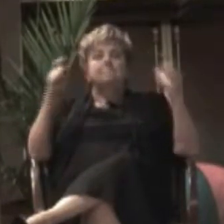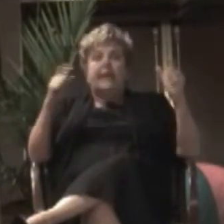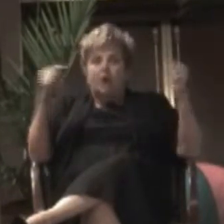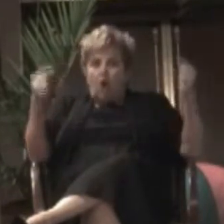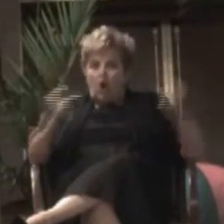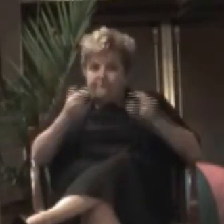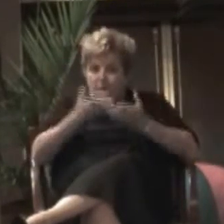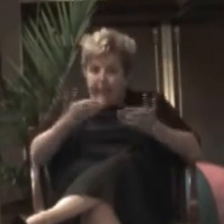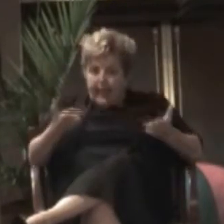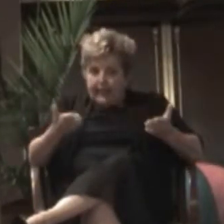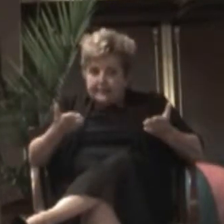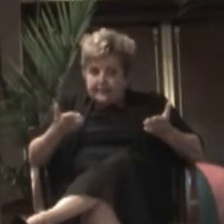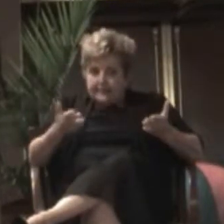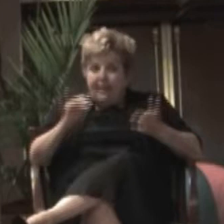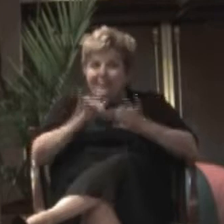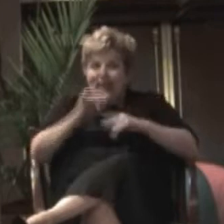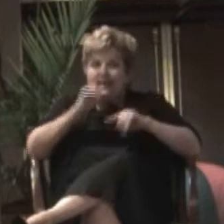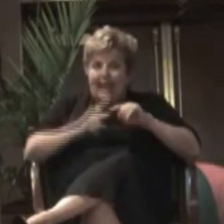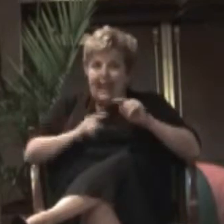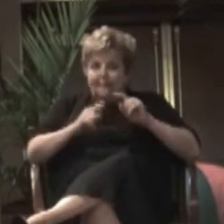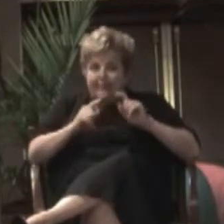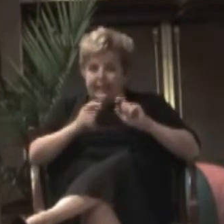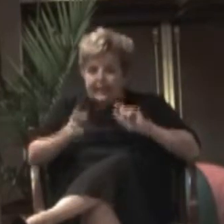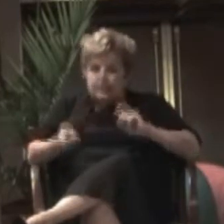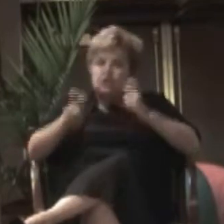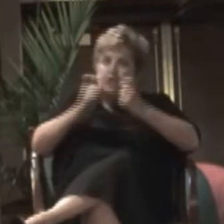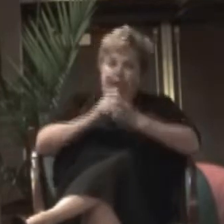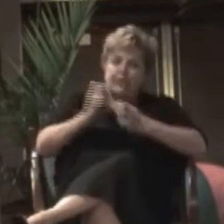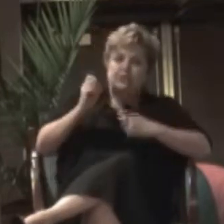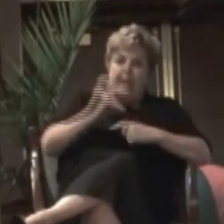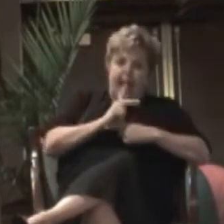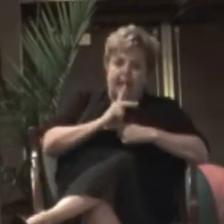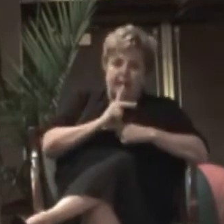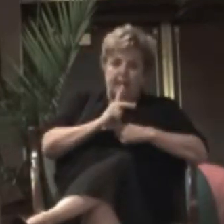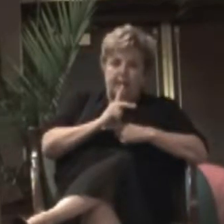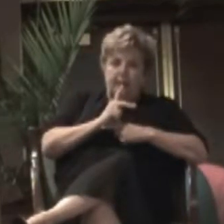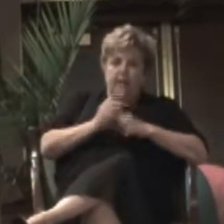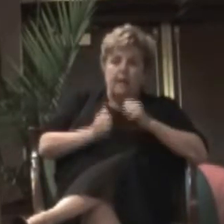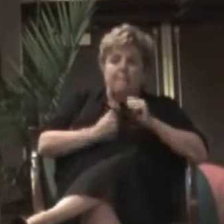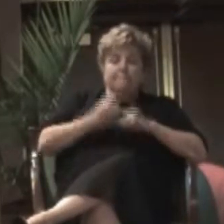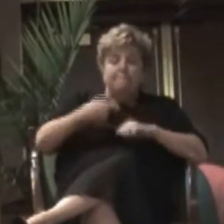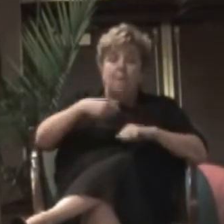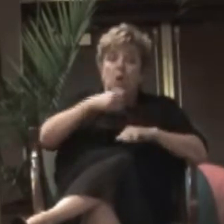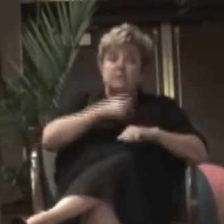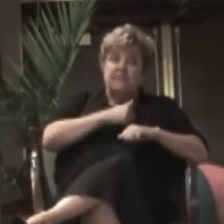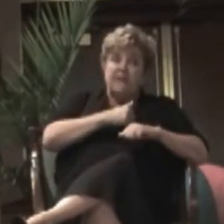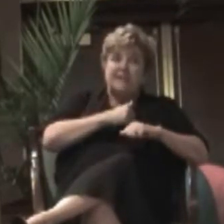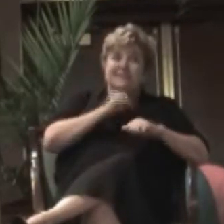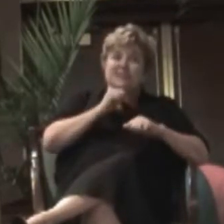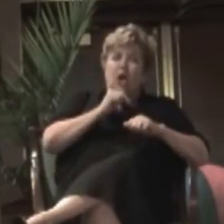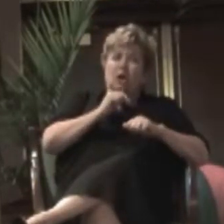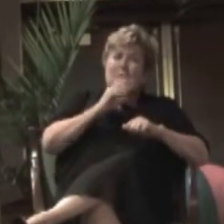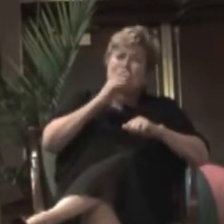it well. But deep down, really pretty decent folk. Underneath.